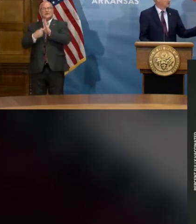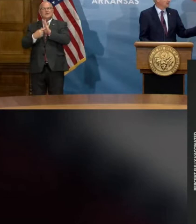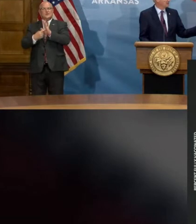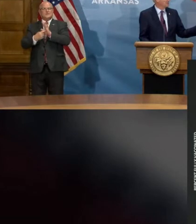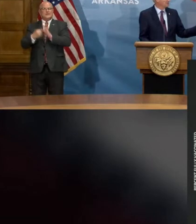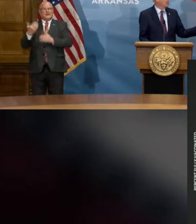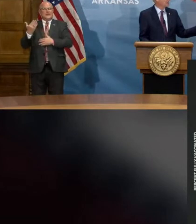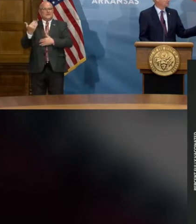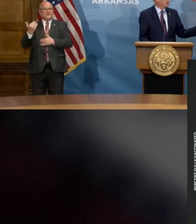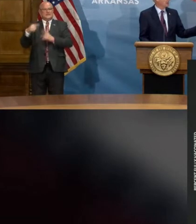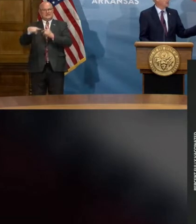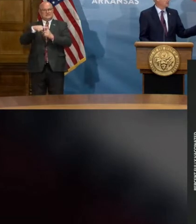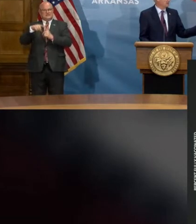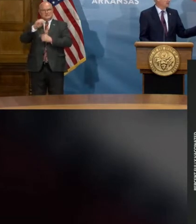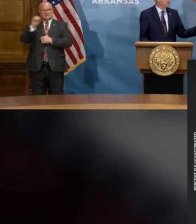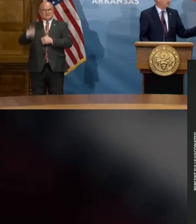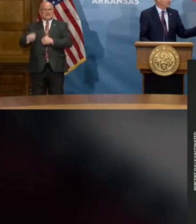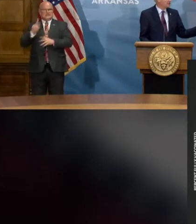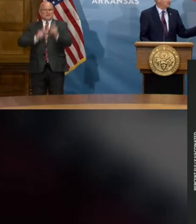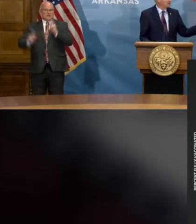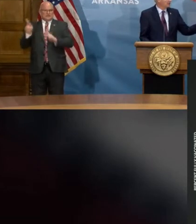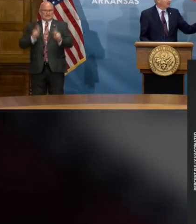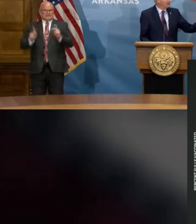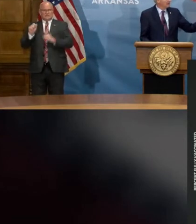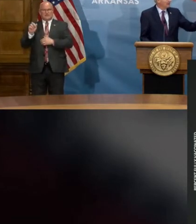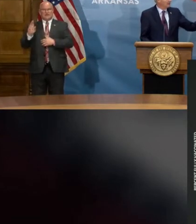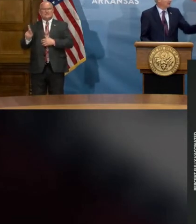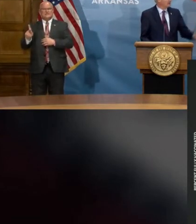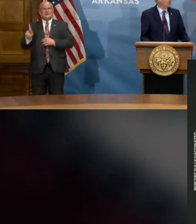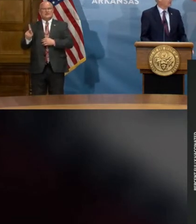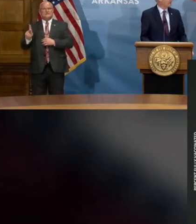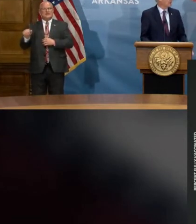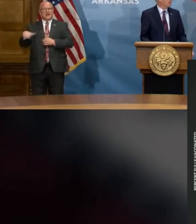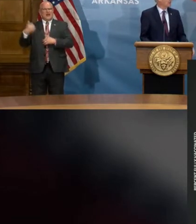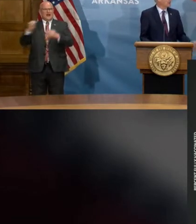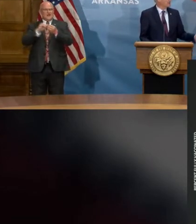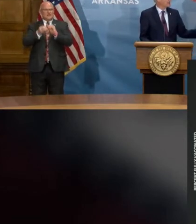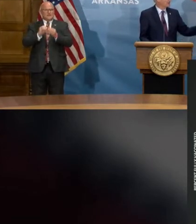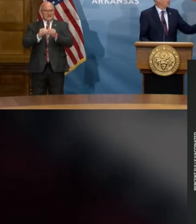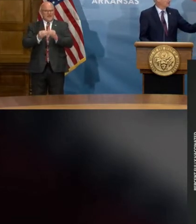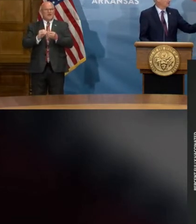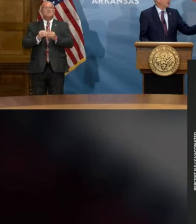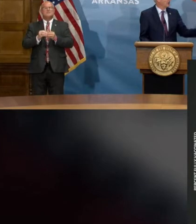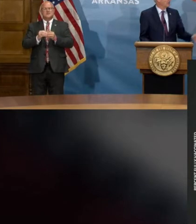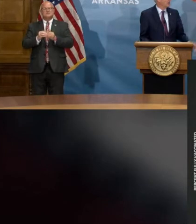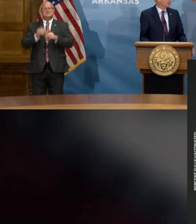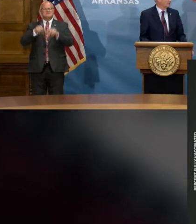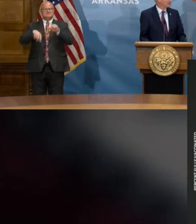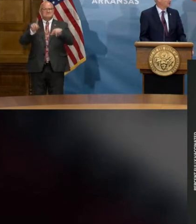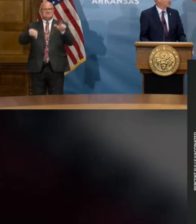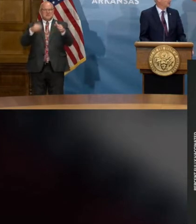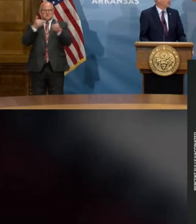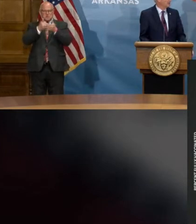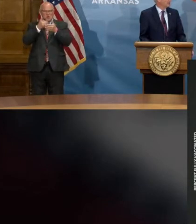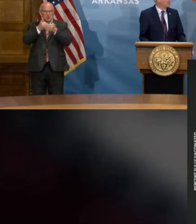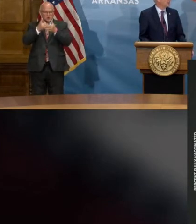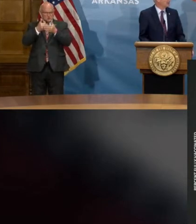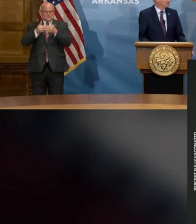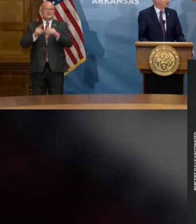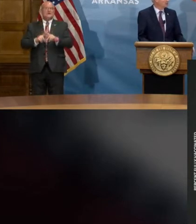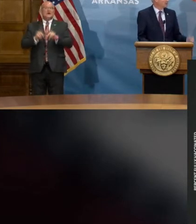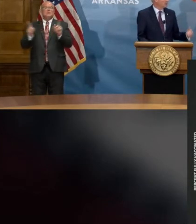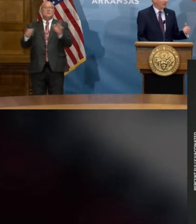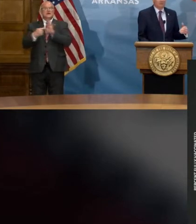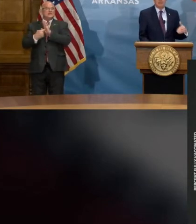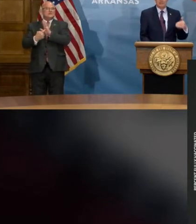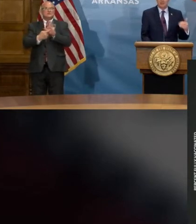represent 15+% of the population. The other numbers, are very, very close, but